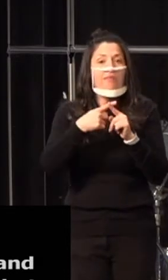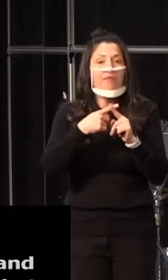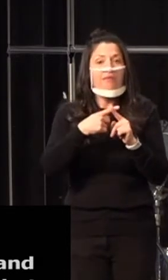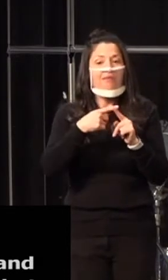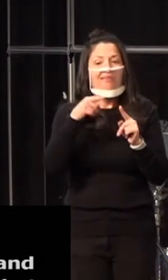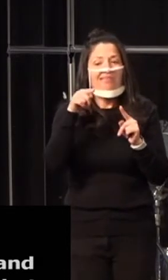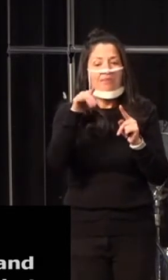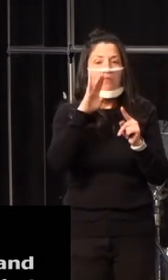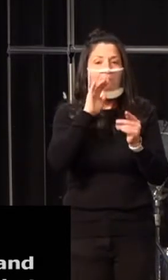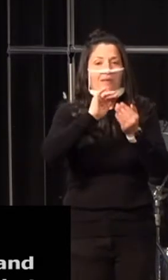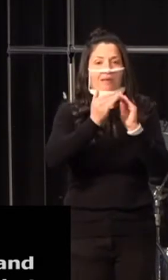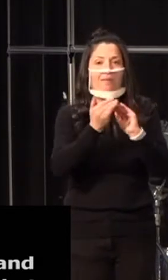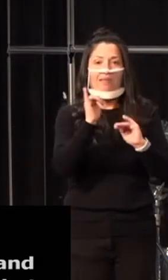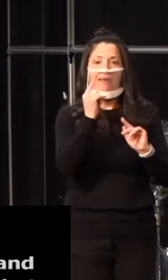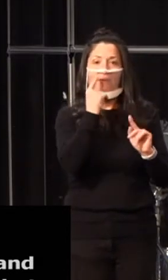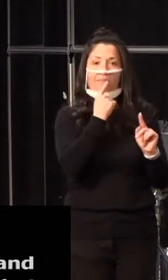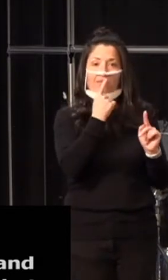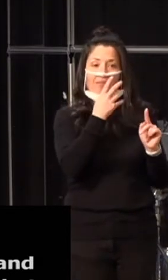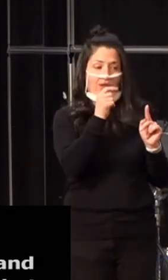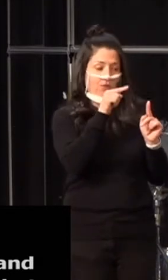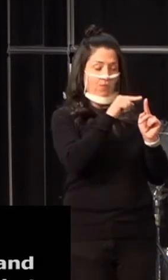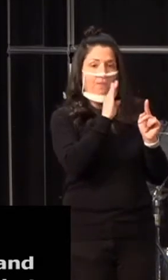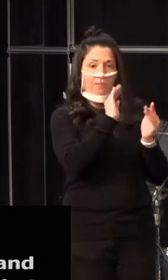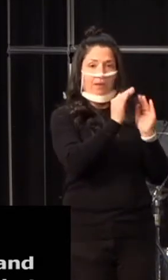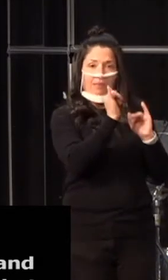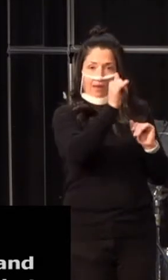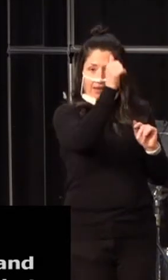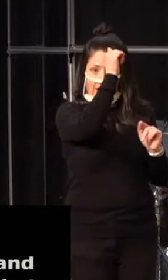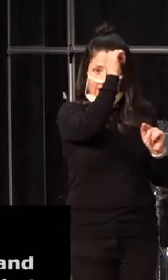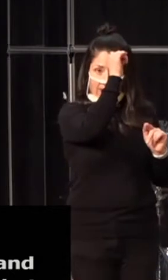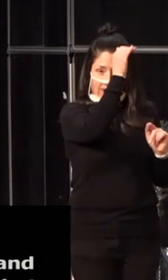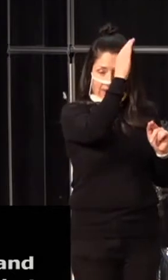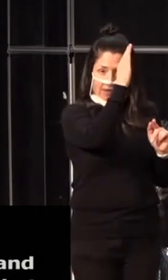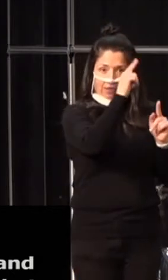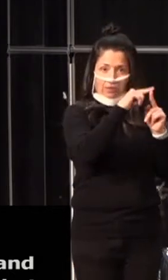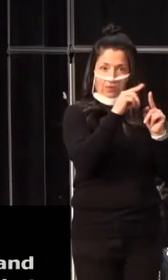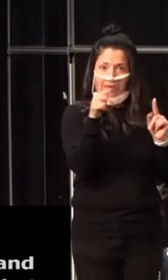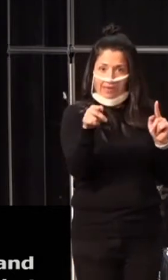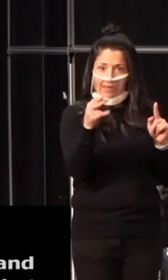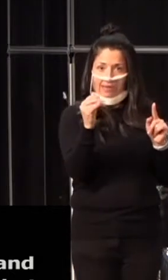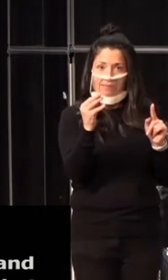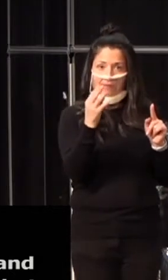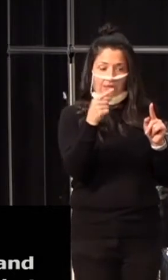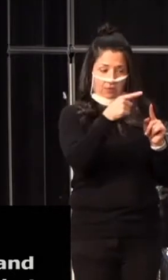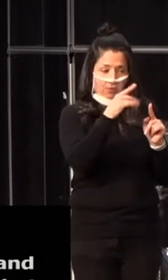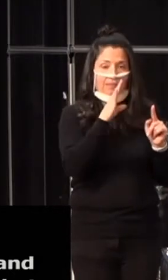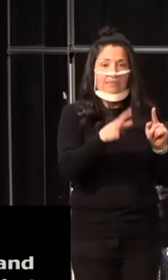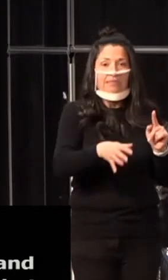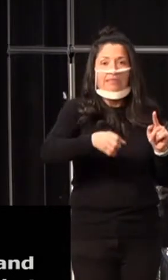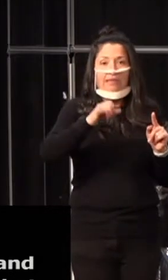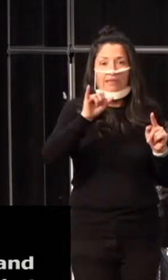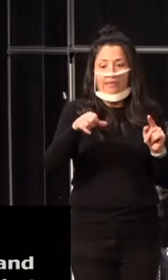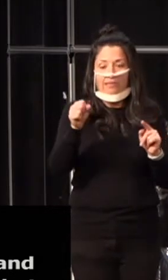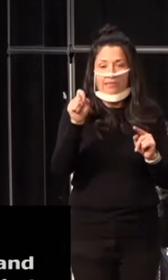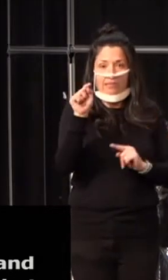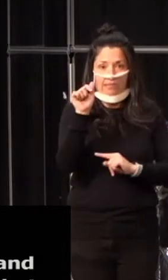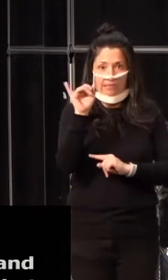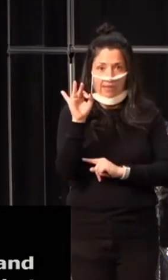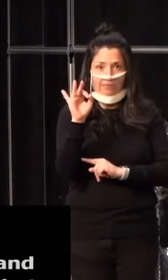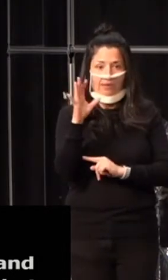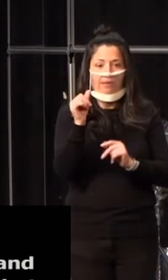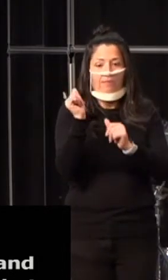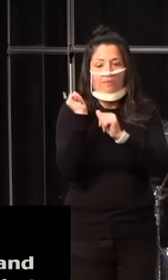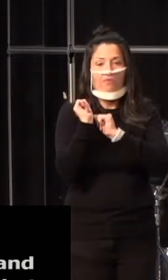for you, and you shall be as a God to him. And you shall take in your hand this staff with which you shall perform the